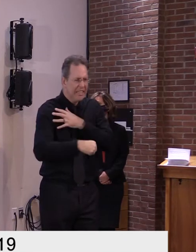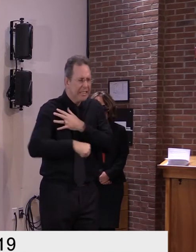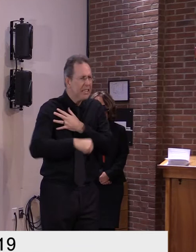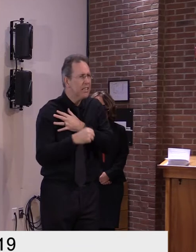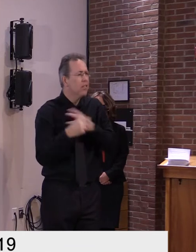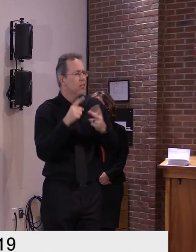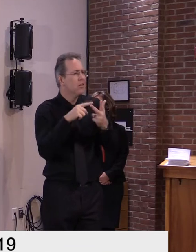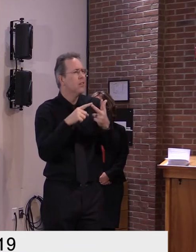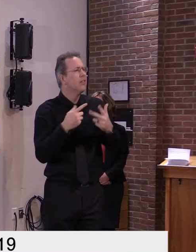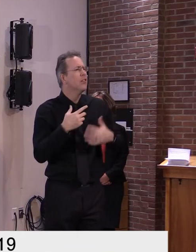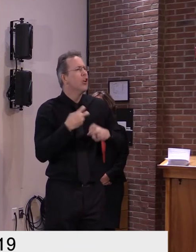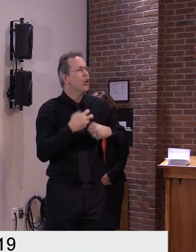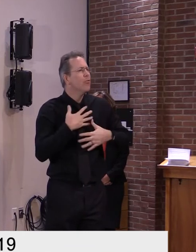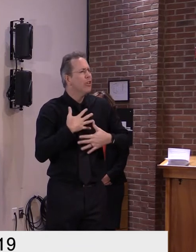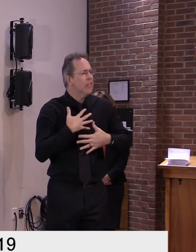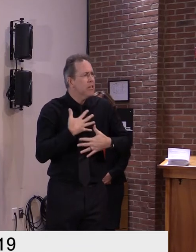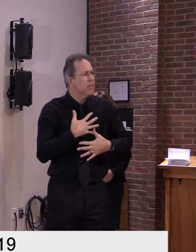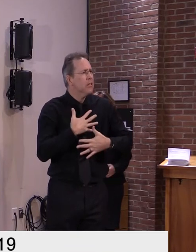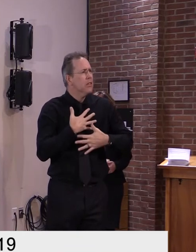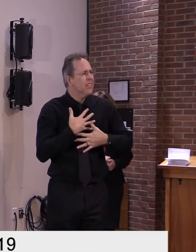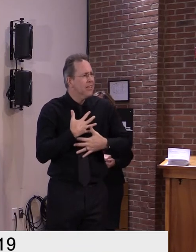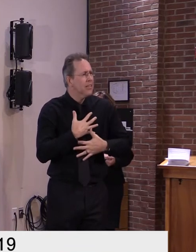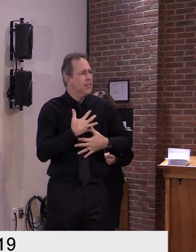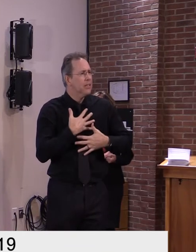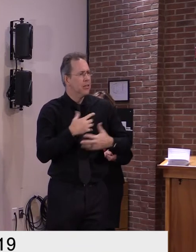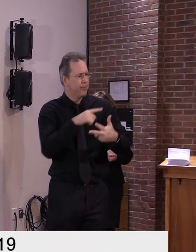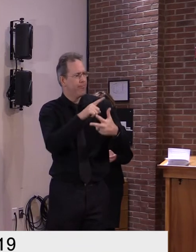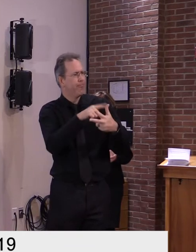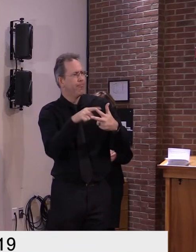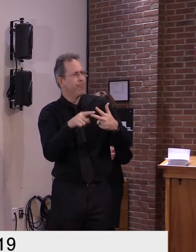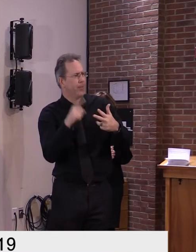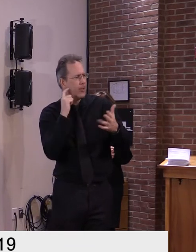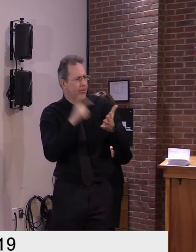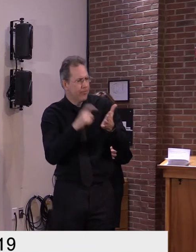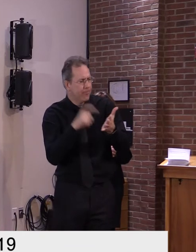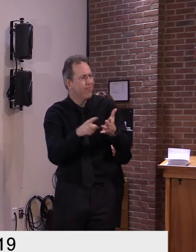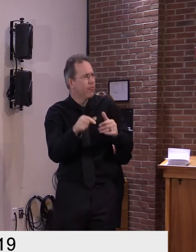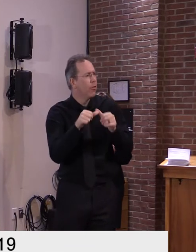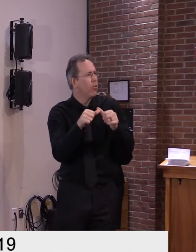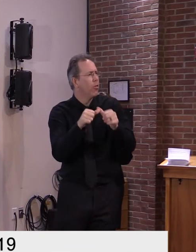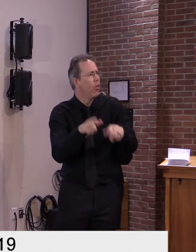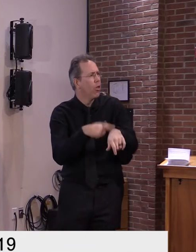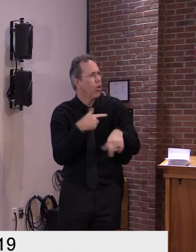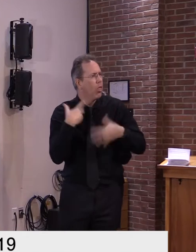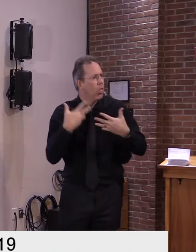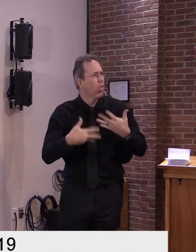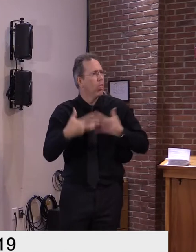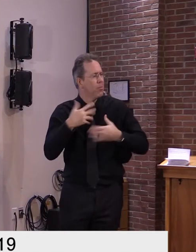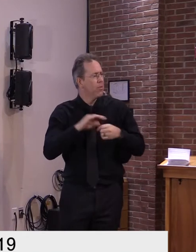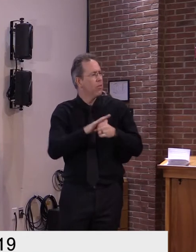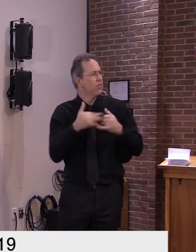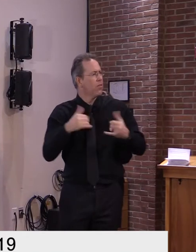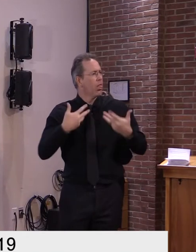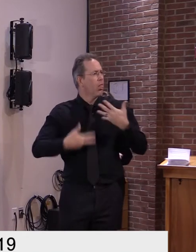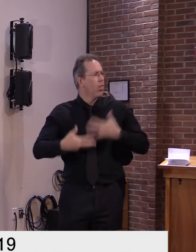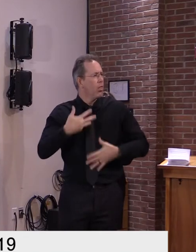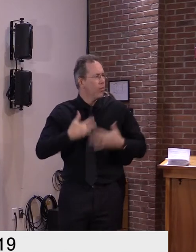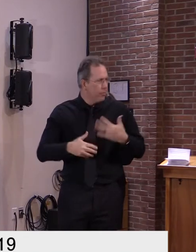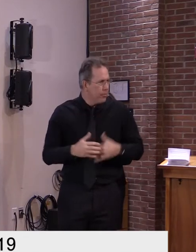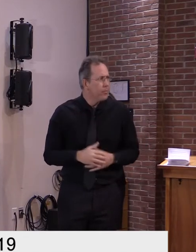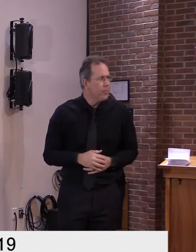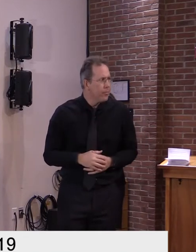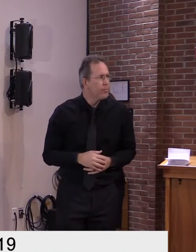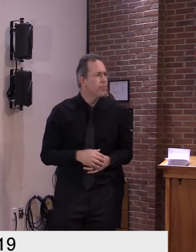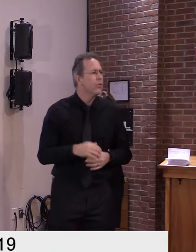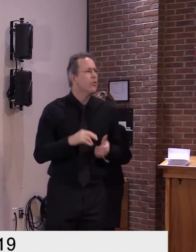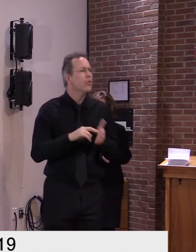things that have some consequence for people. And the affectionate name long hauler syndrome